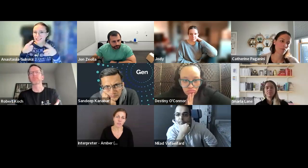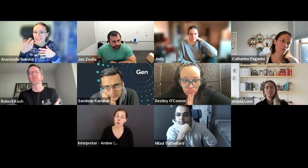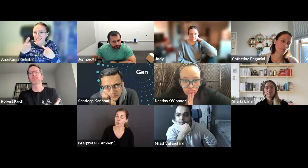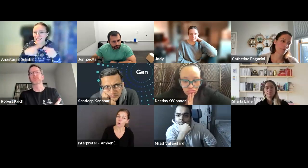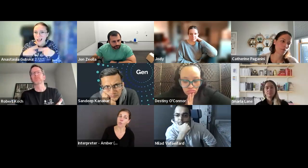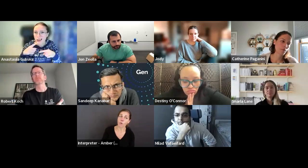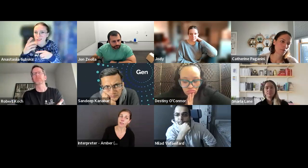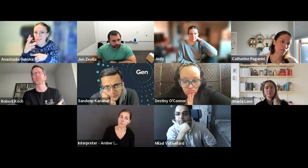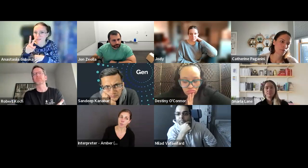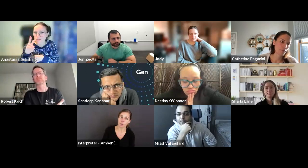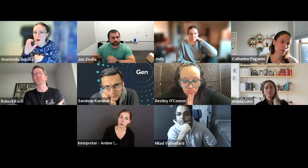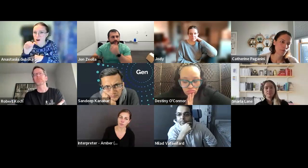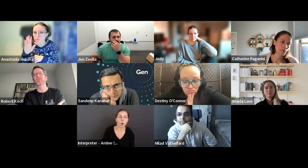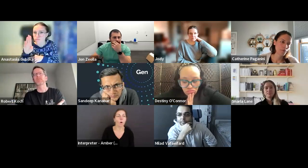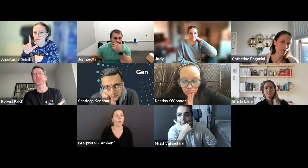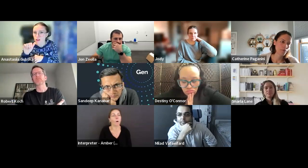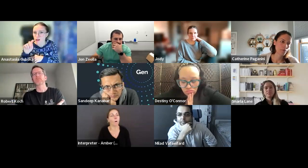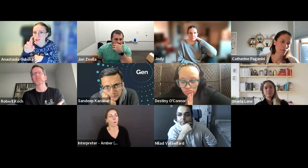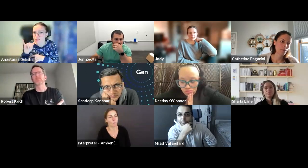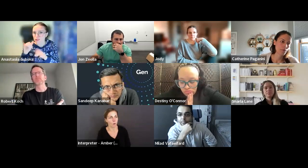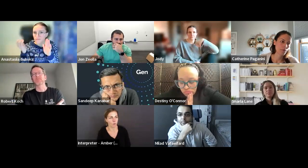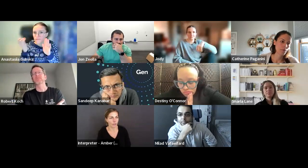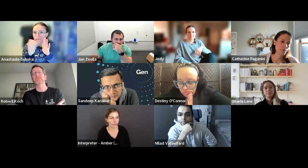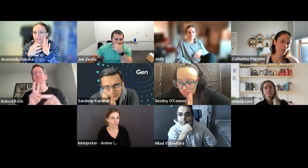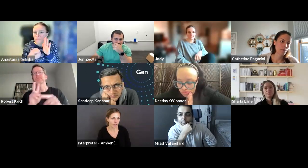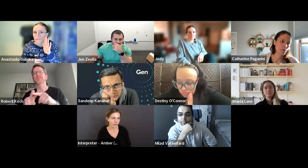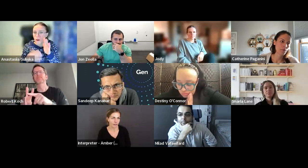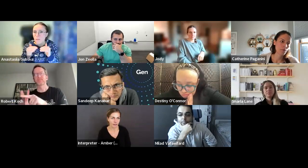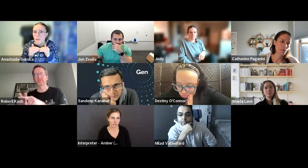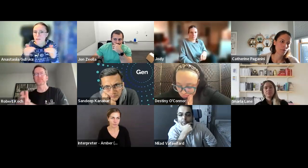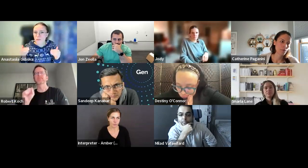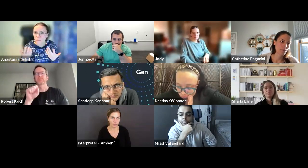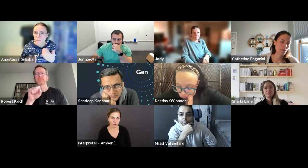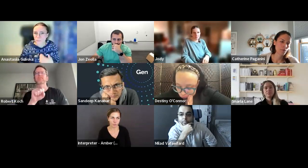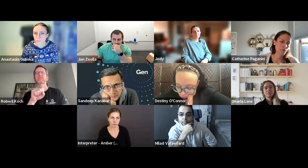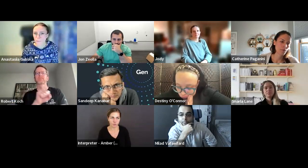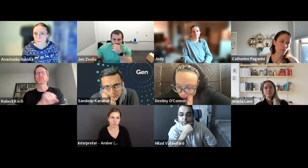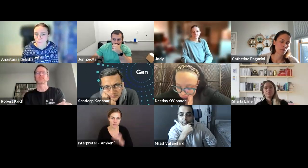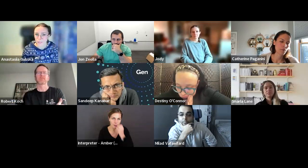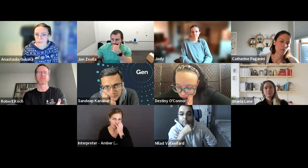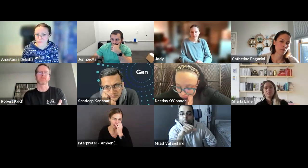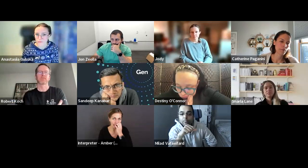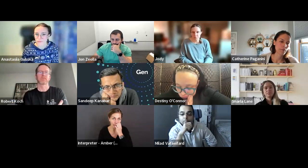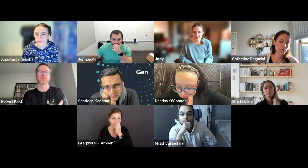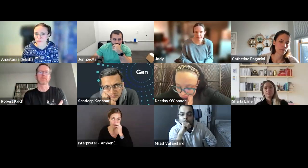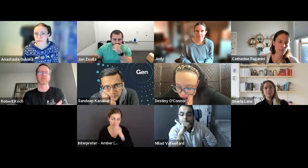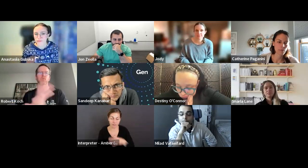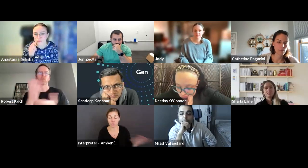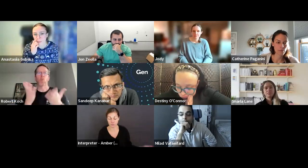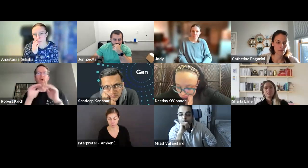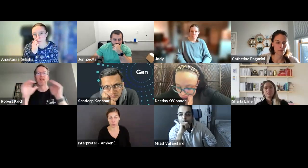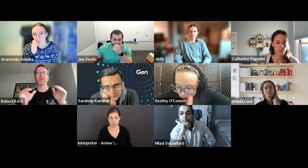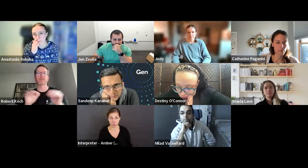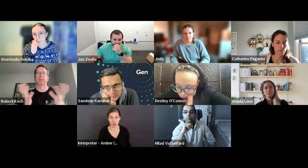has? No. For the interpreters. Oh, okay. For the interpreters so that they can understand